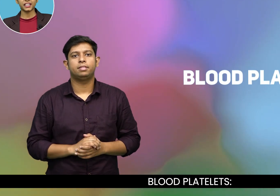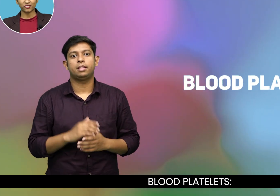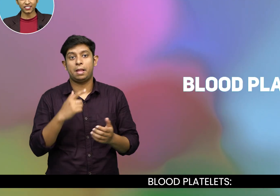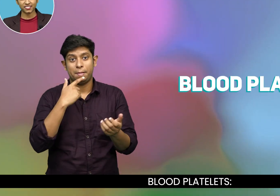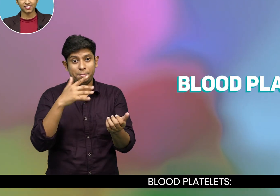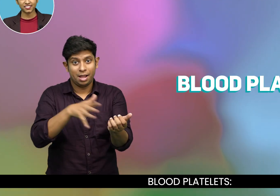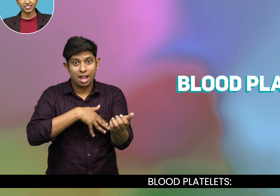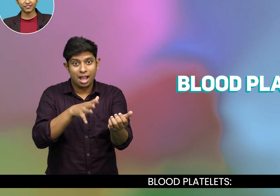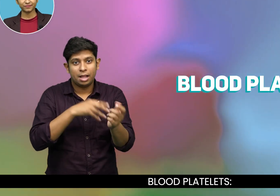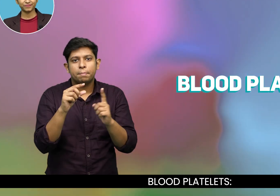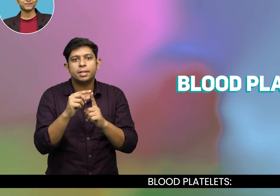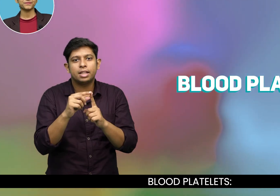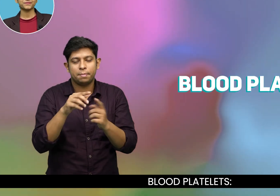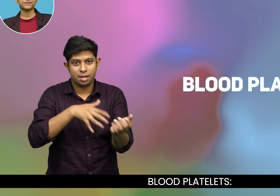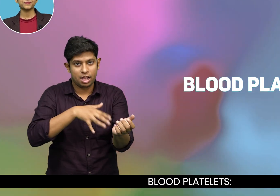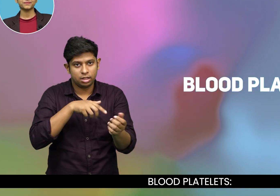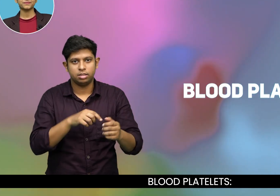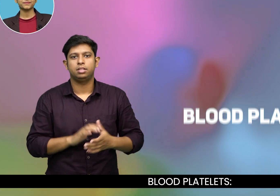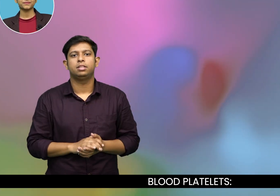Blood platelets.